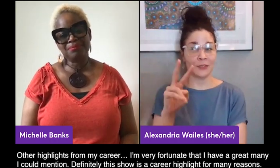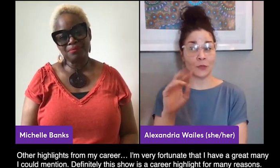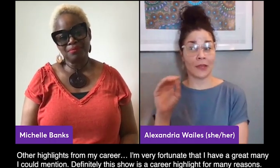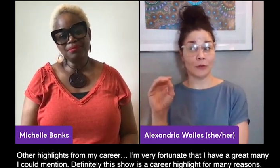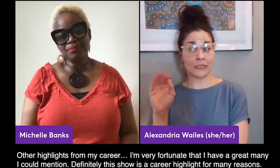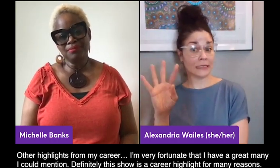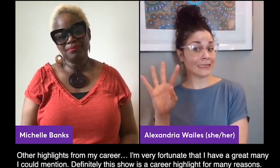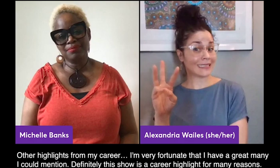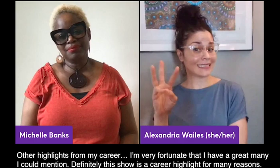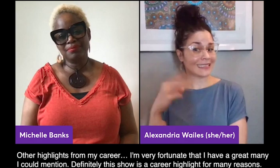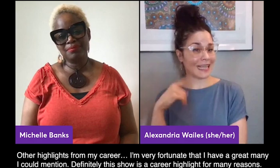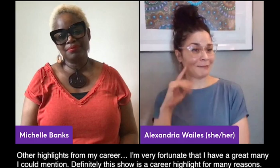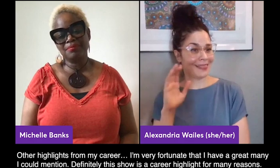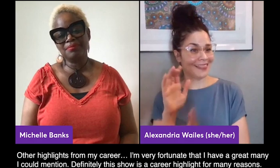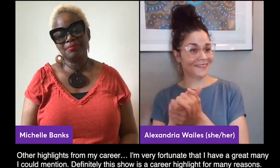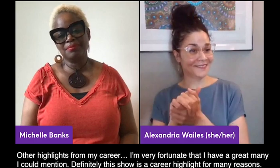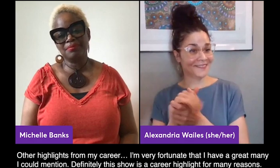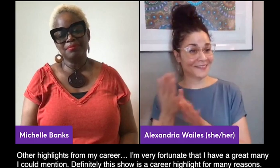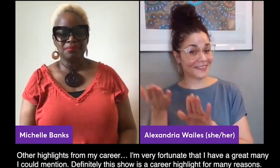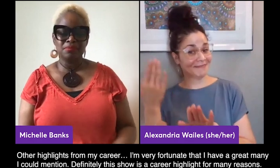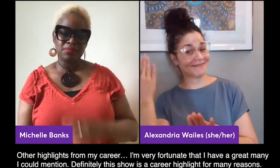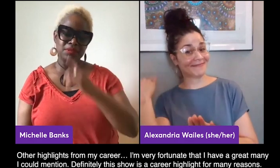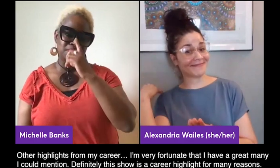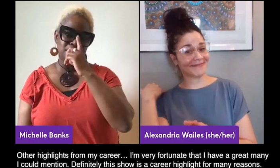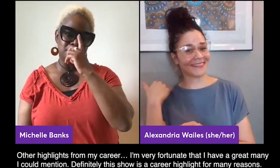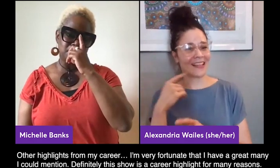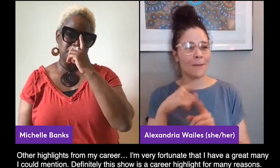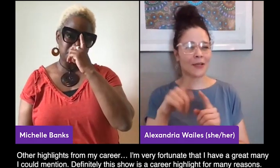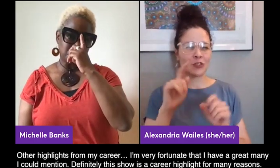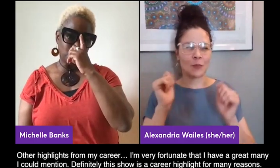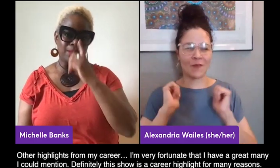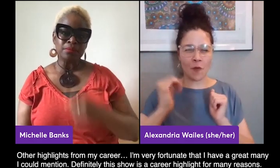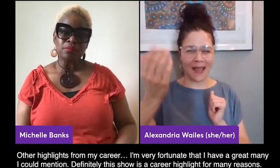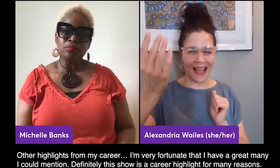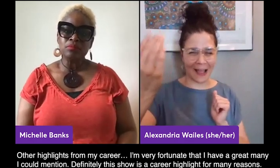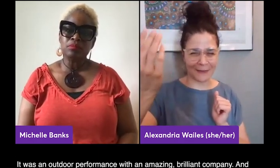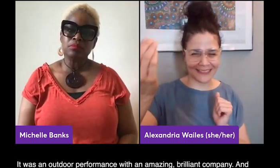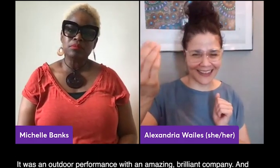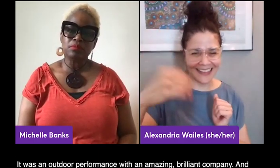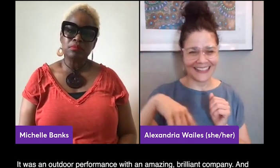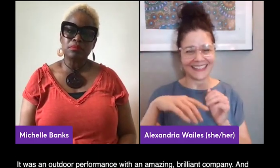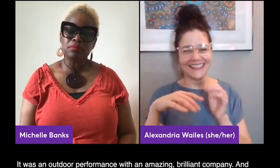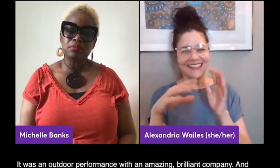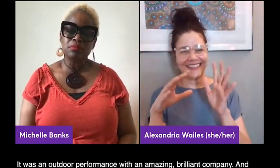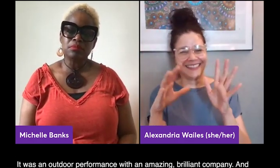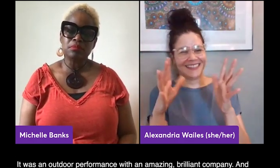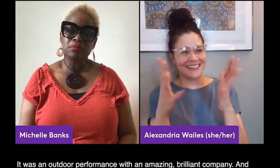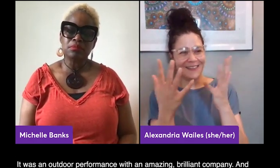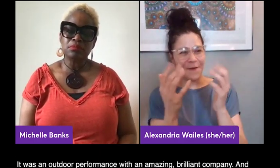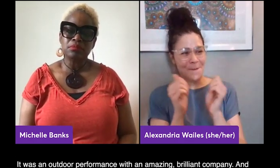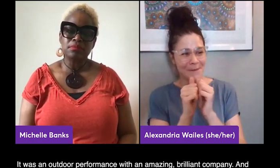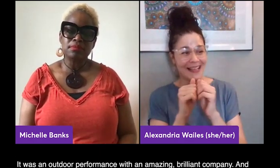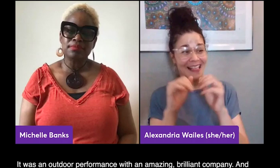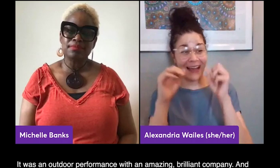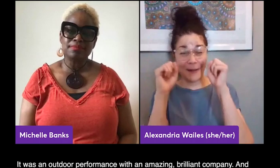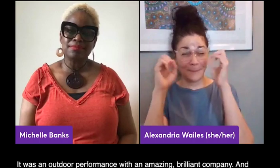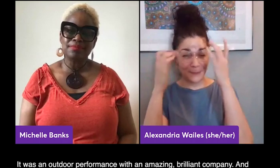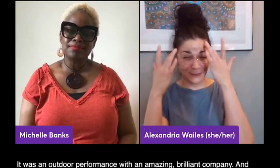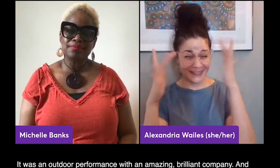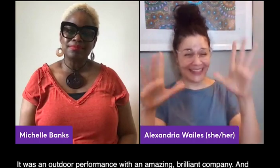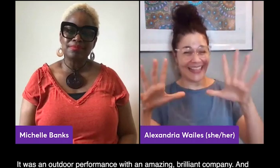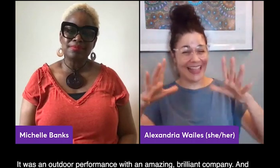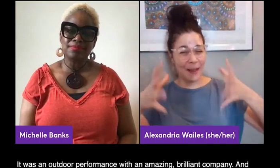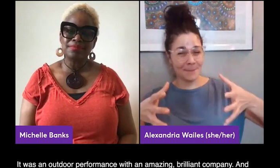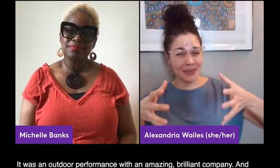in 2006, I believe, a while ago. It was an outdoor performance with an